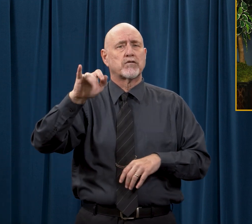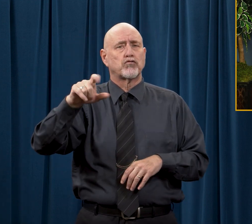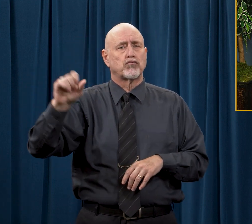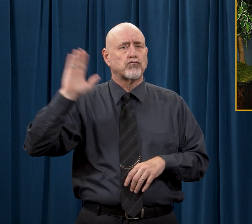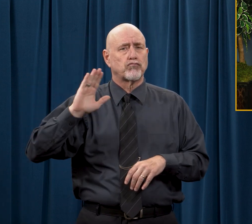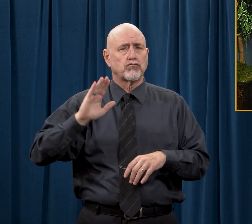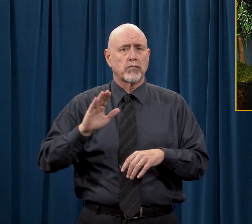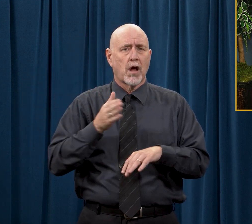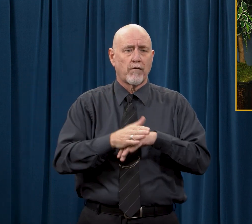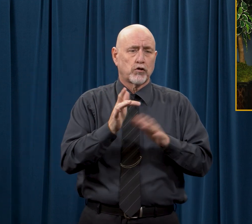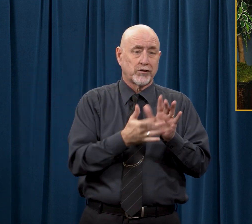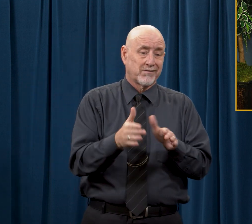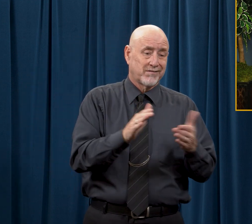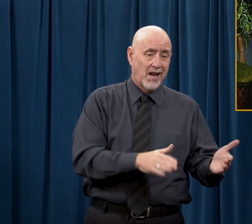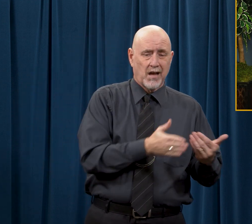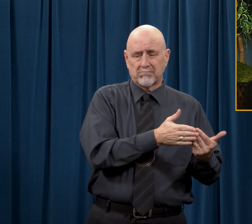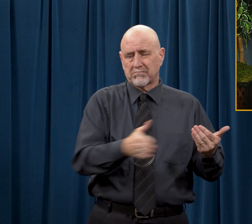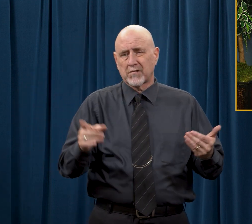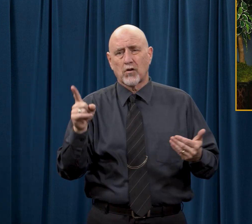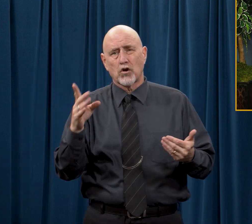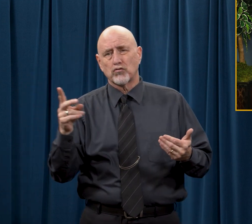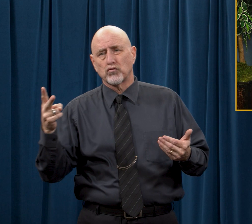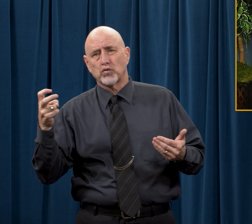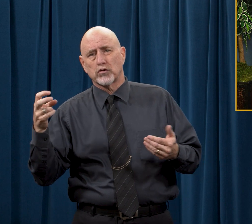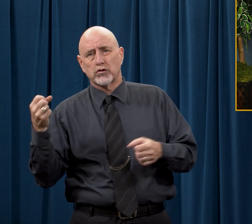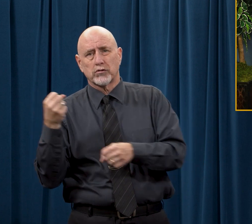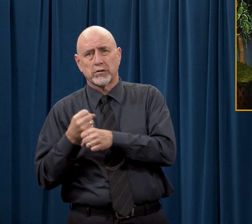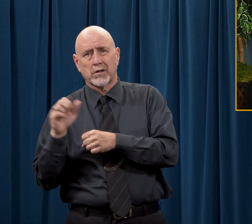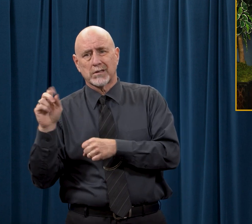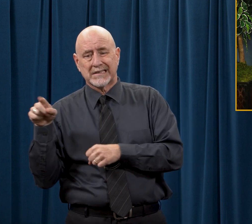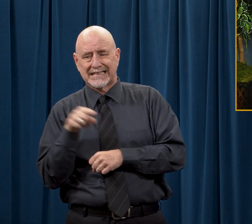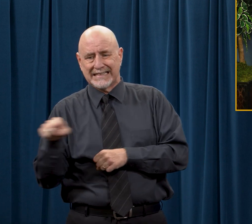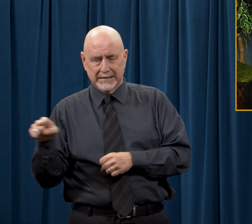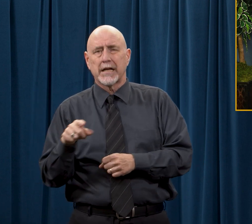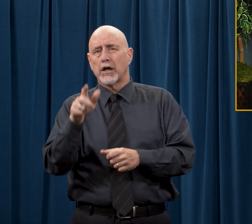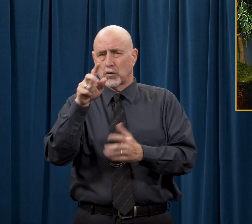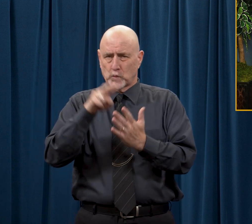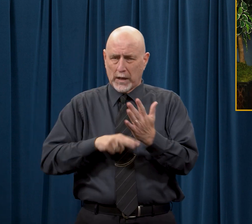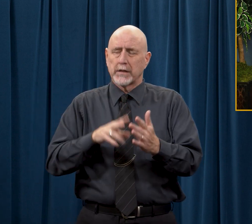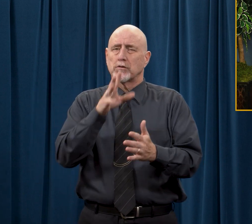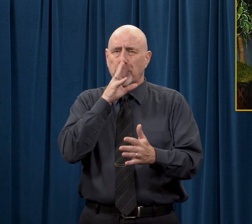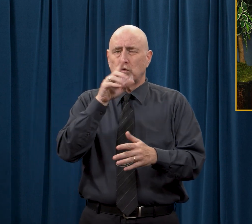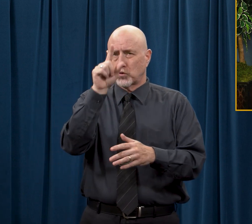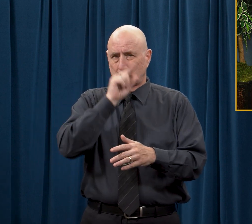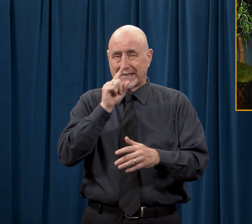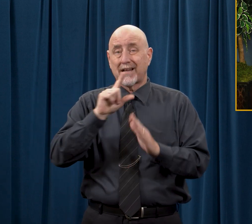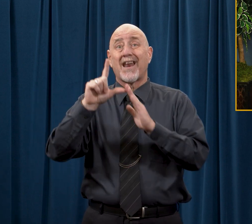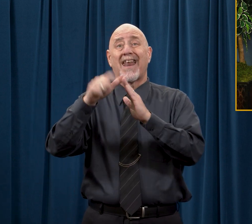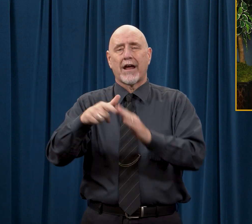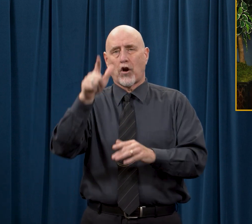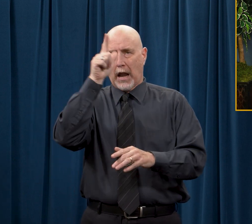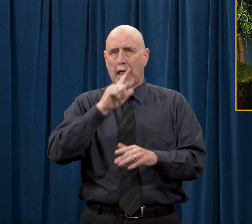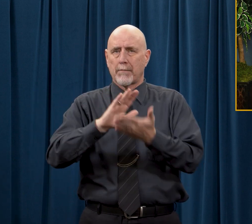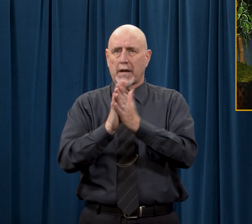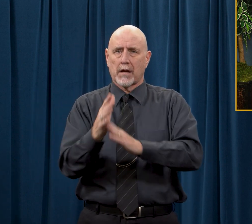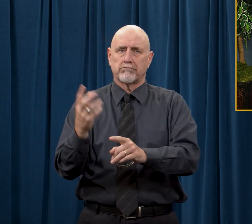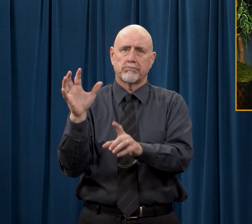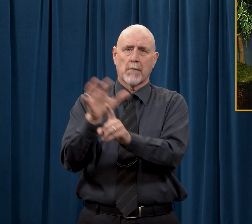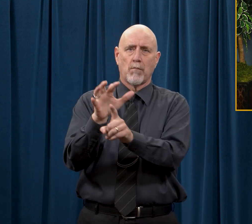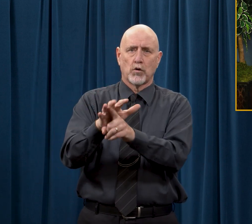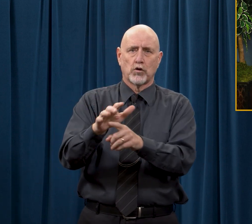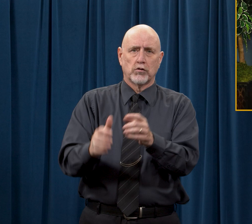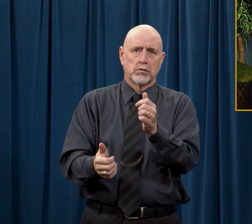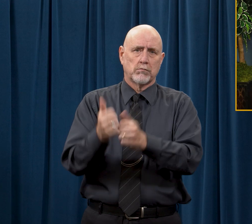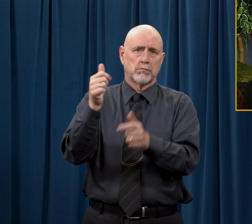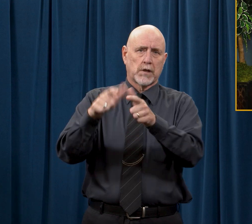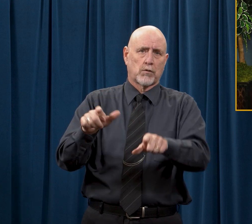first several centuries after the time of Christ first spoke and read Greek. Eventually, Latin became the language